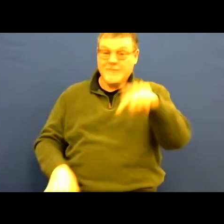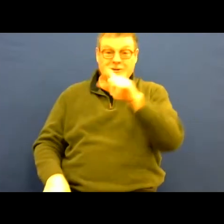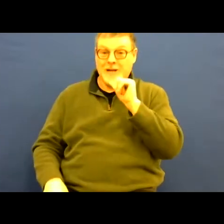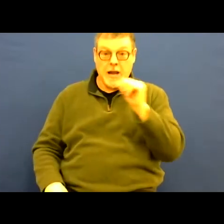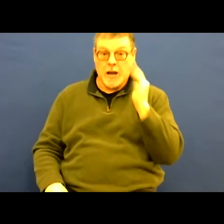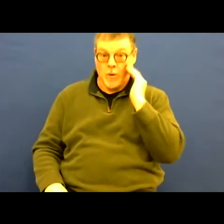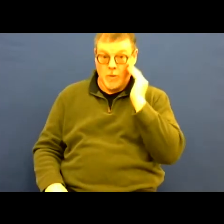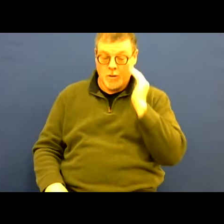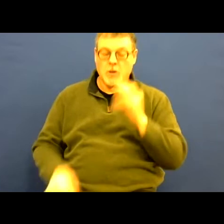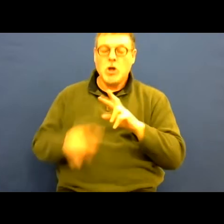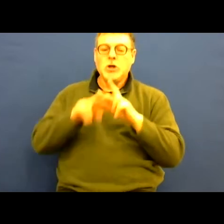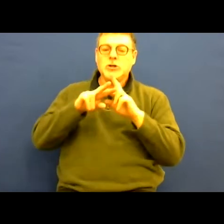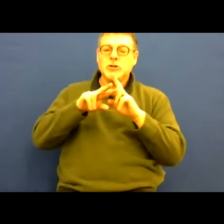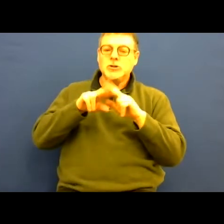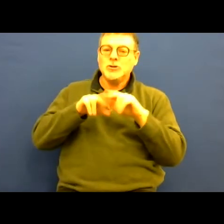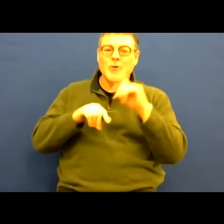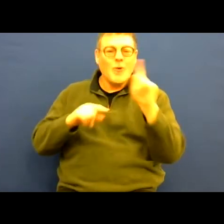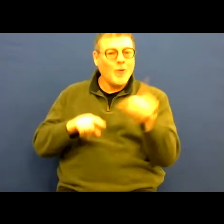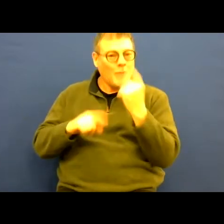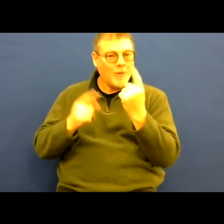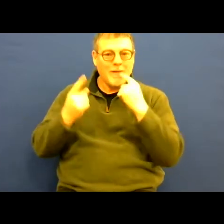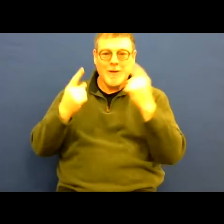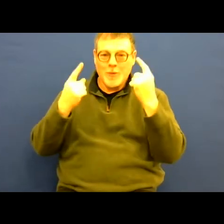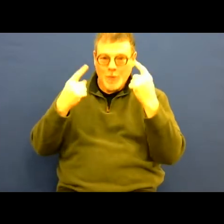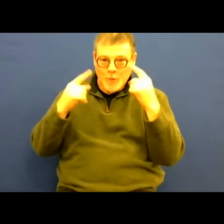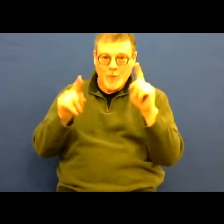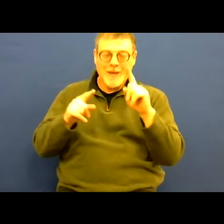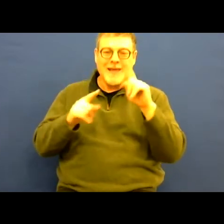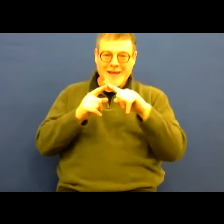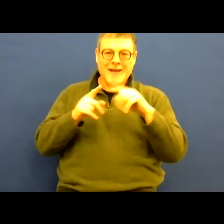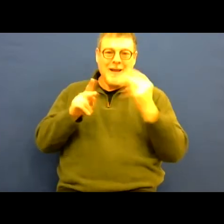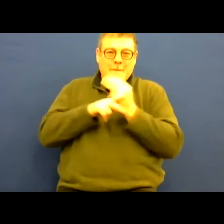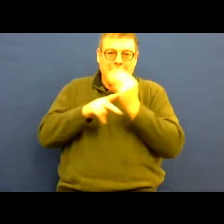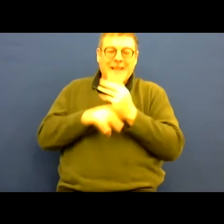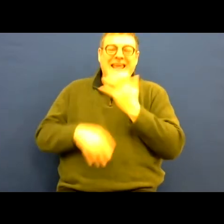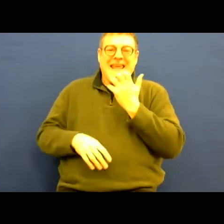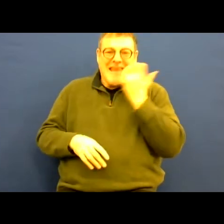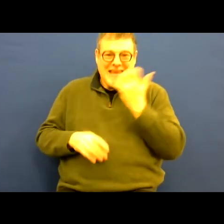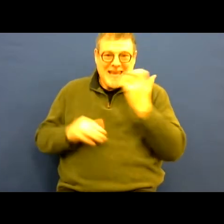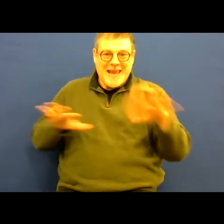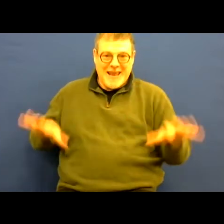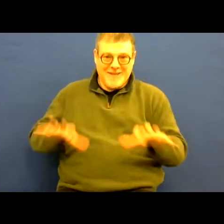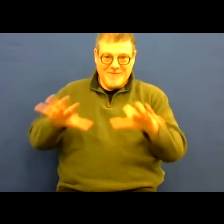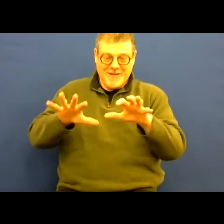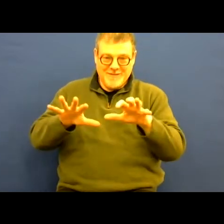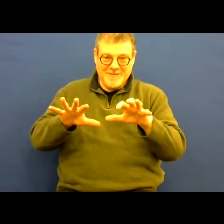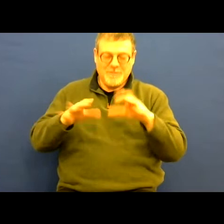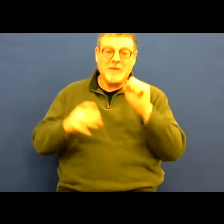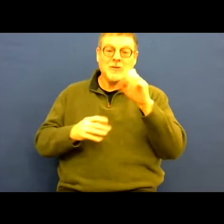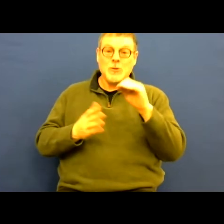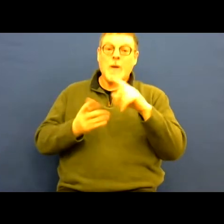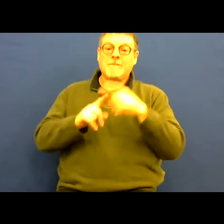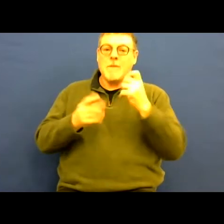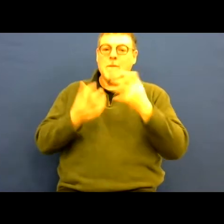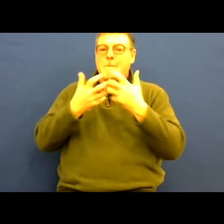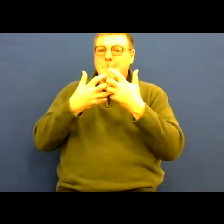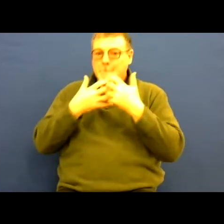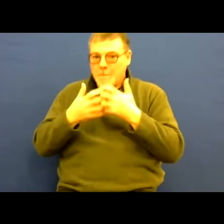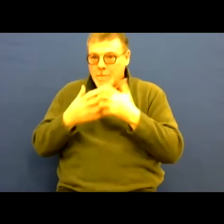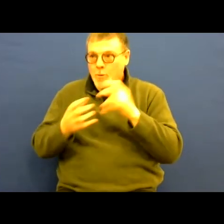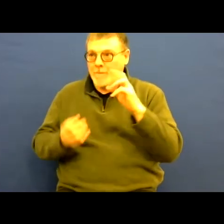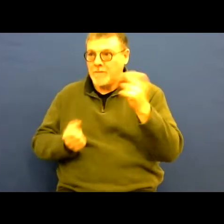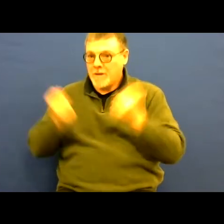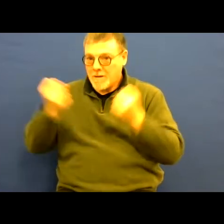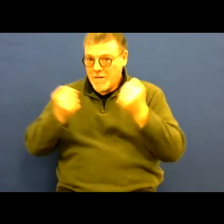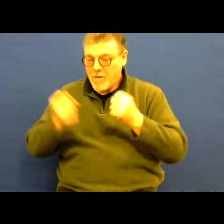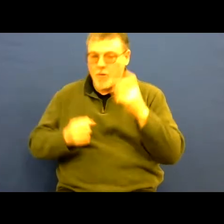this, salt only works if it's activated, and that's typically heat activated, which can be from the motors of the vehicles